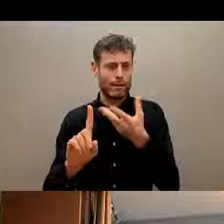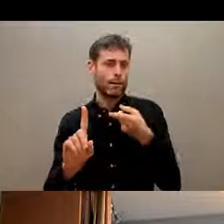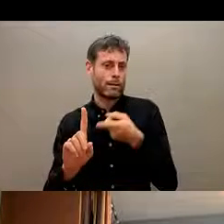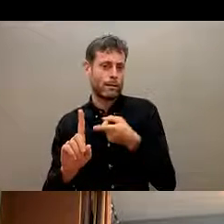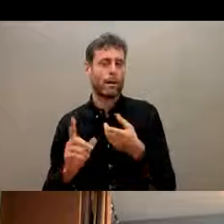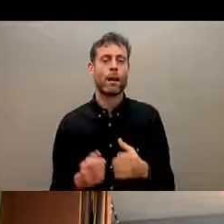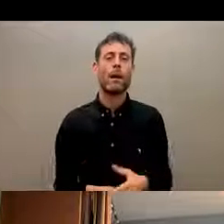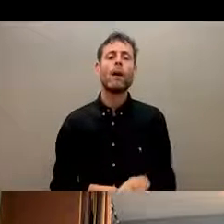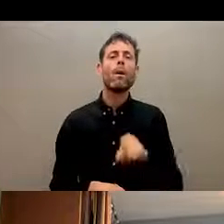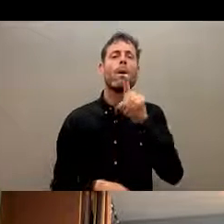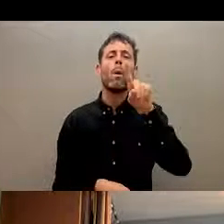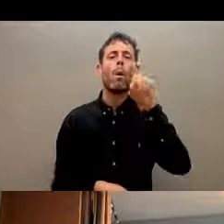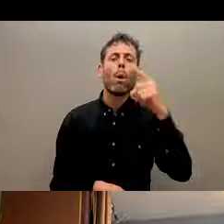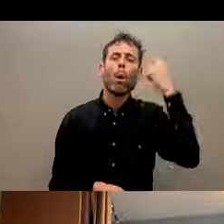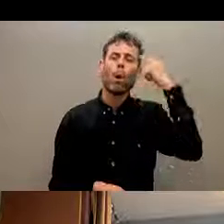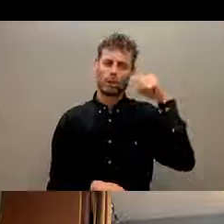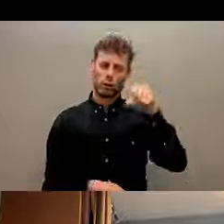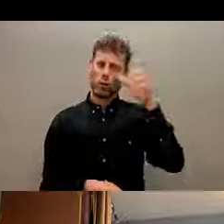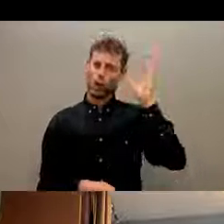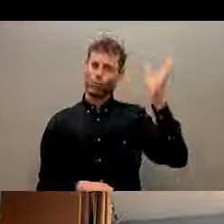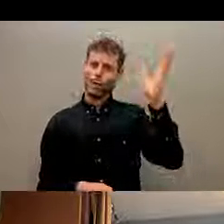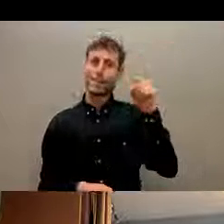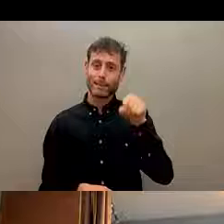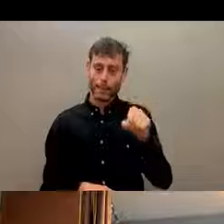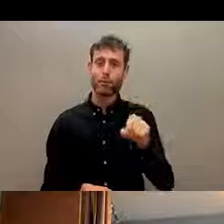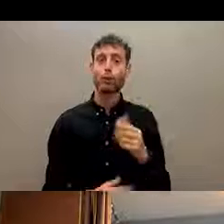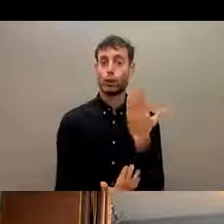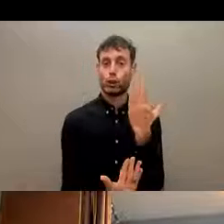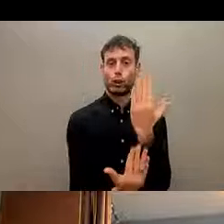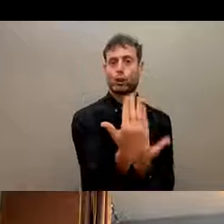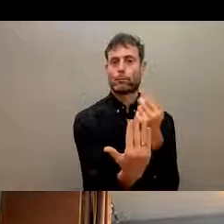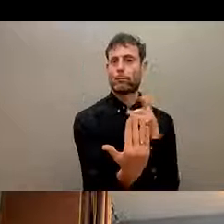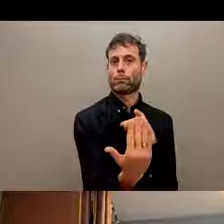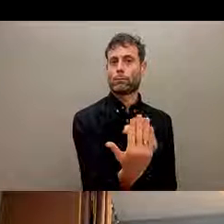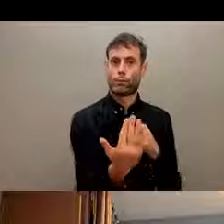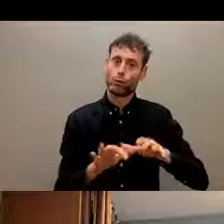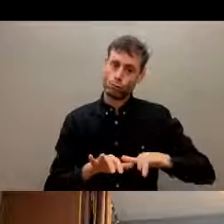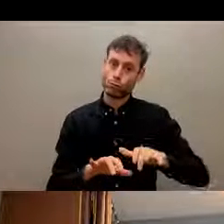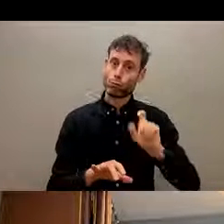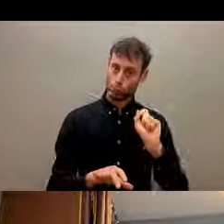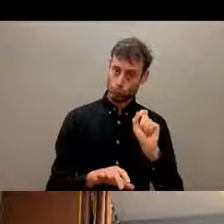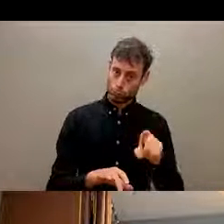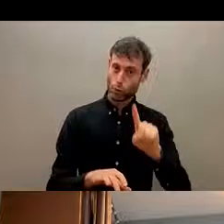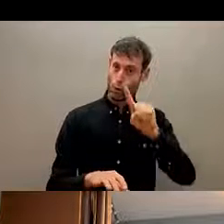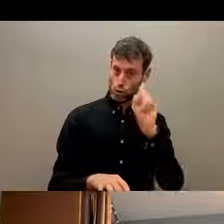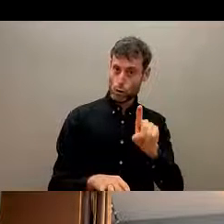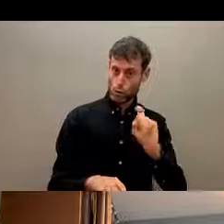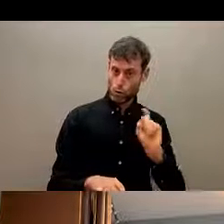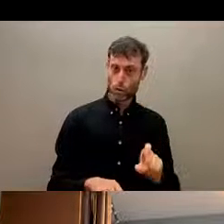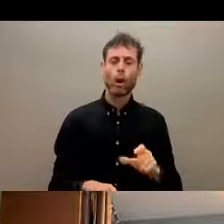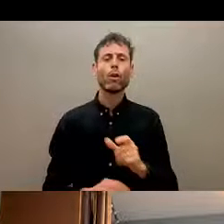content, please use the chat box to make questions. And then there will be question sessions for most of our sessions,